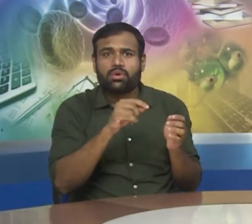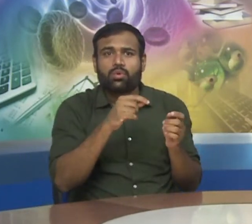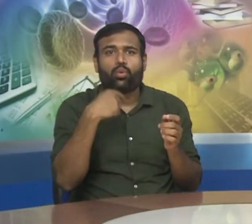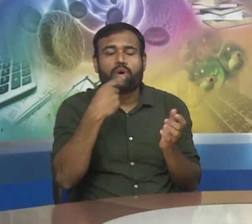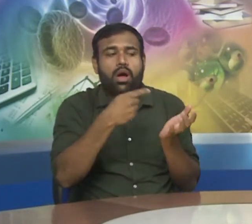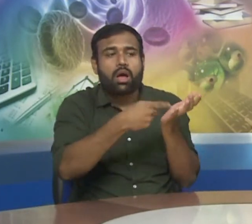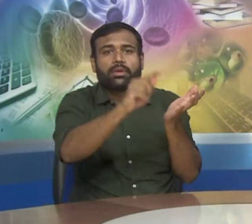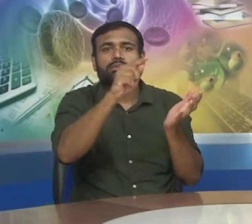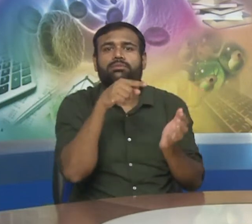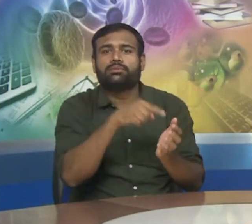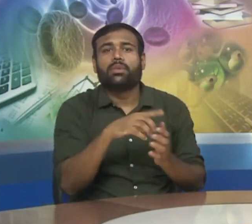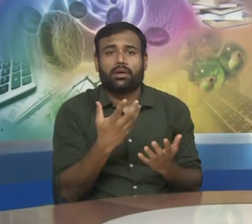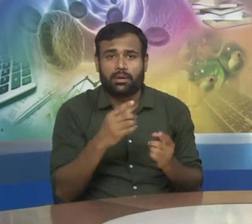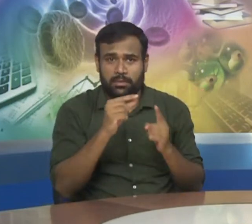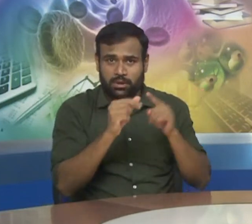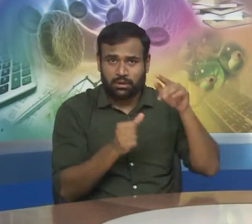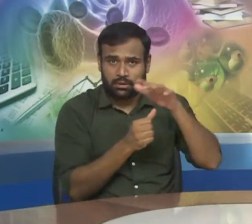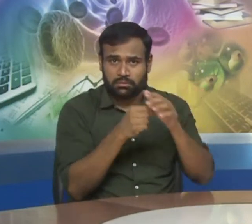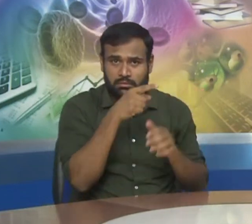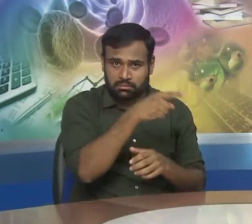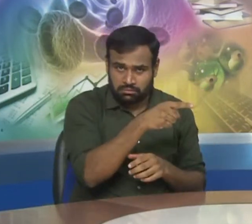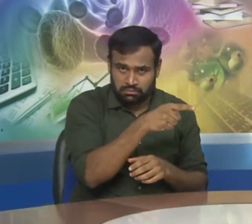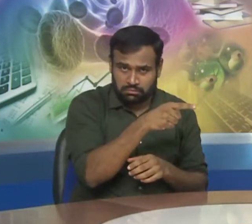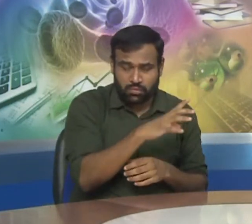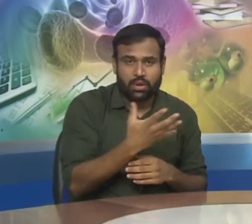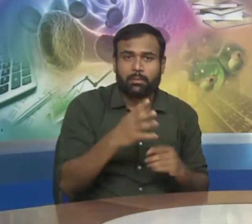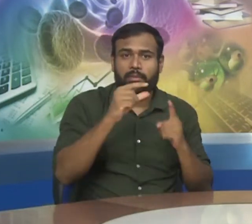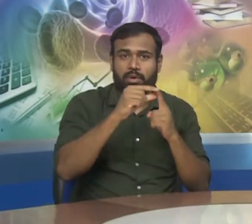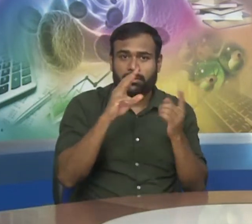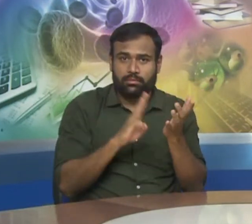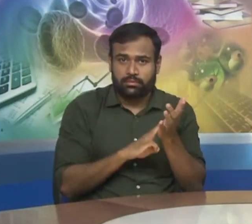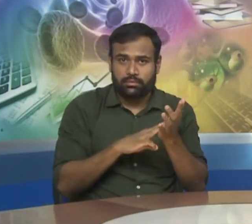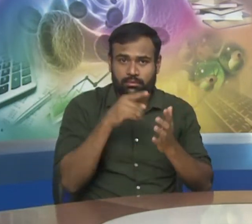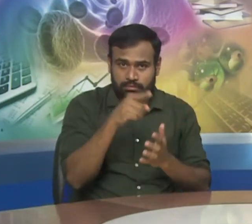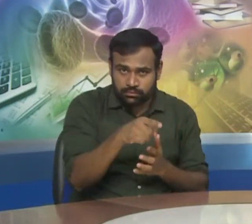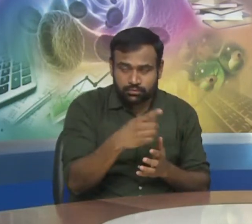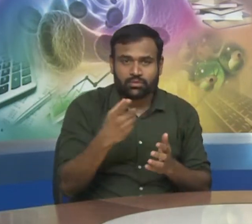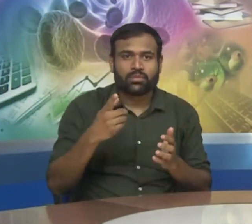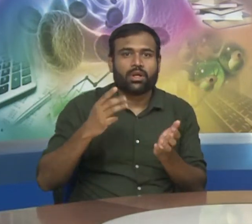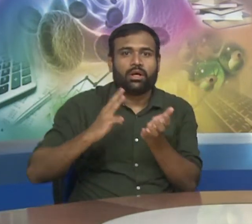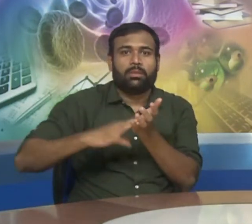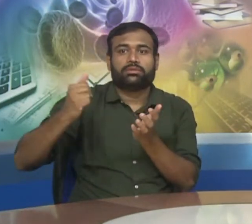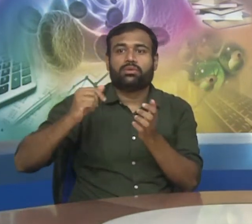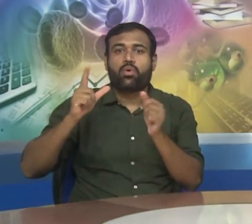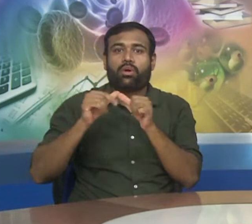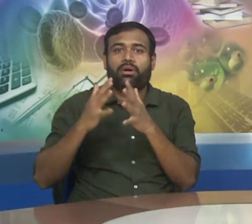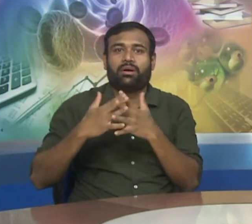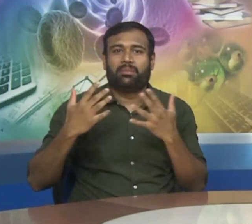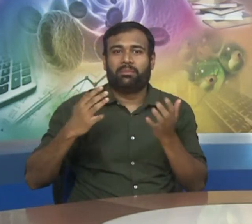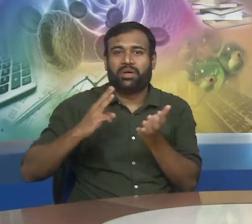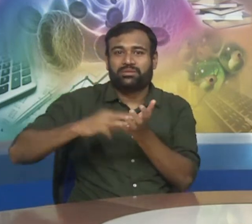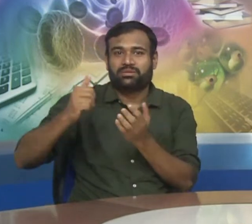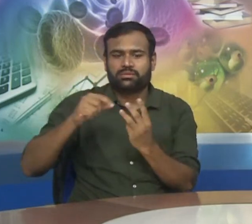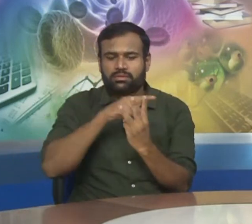dash. You have to choose one option out of the given